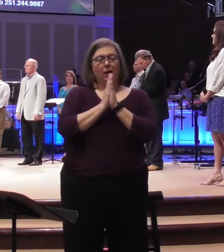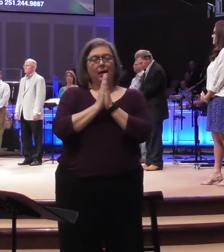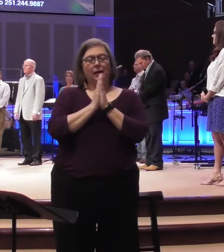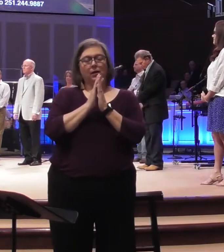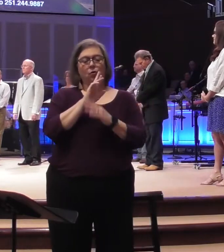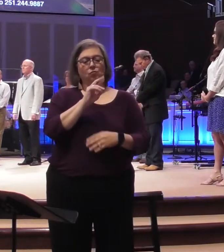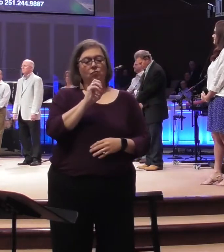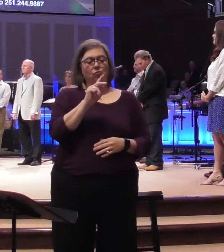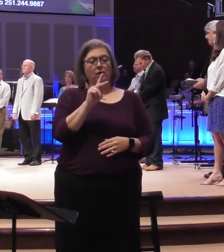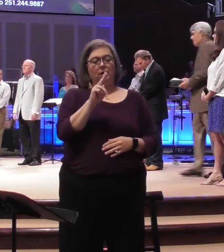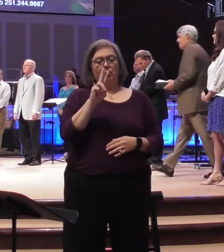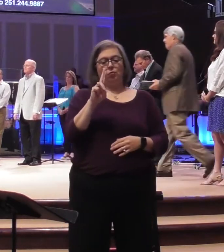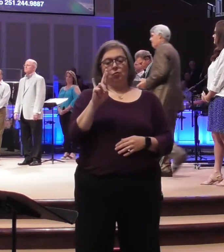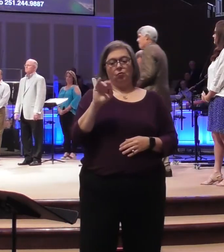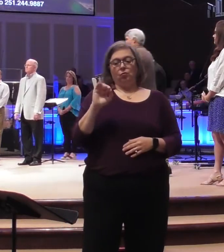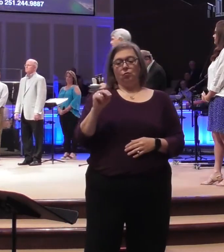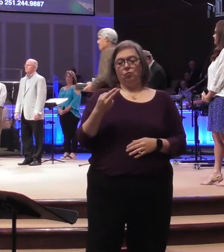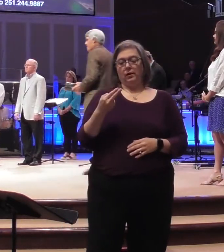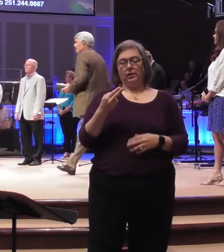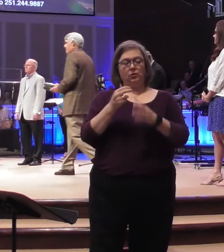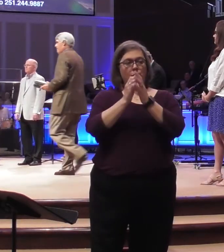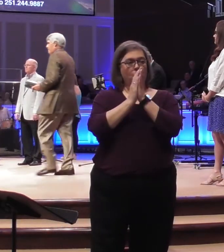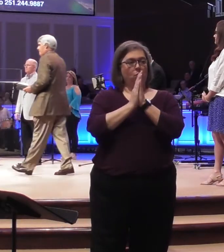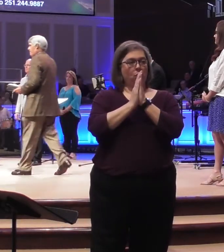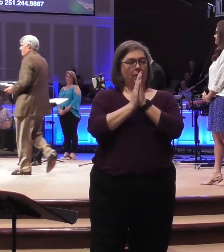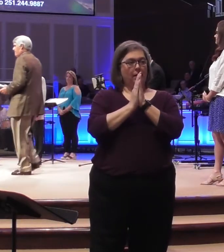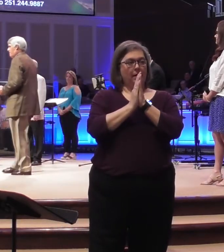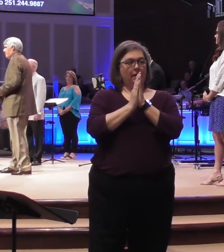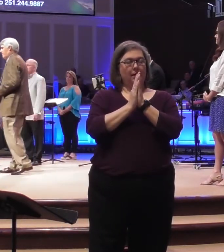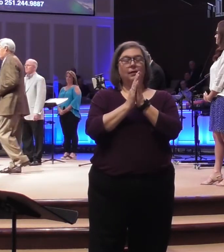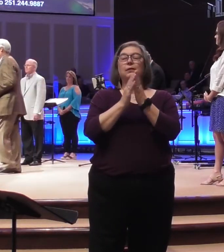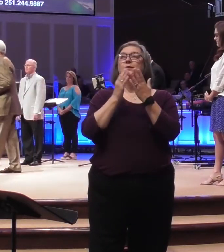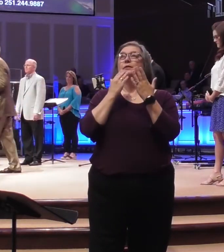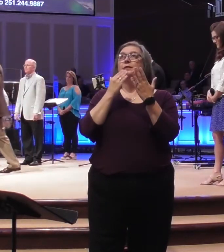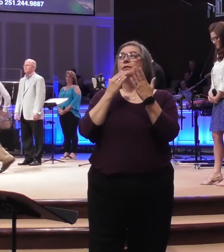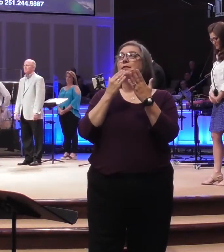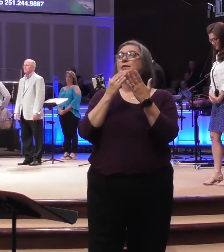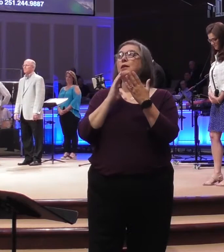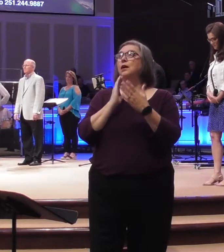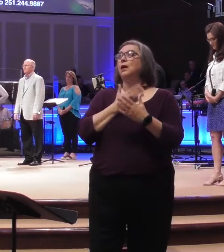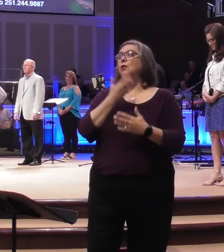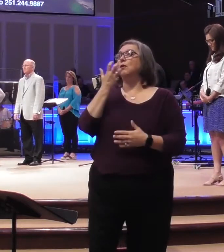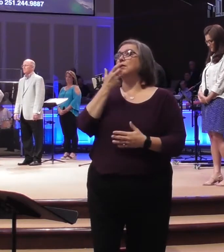comes to lead us in prayer to our awesome God who has blessed us so greatly.